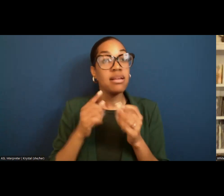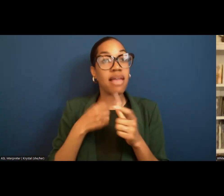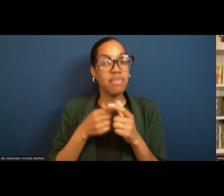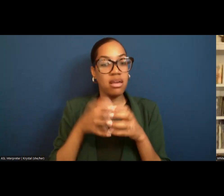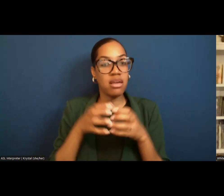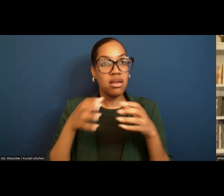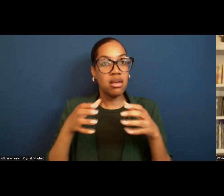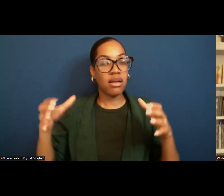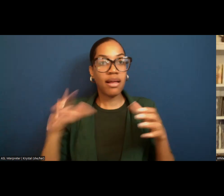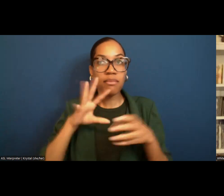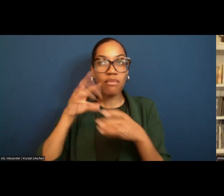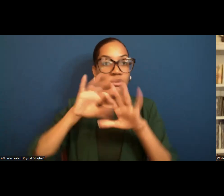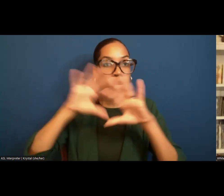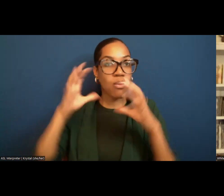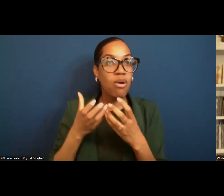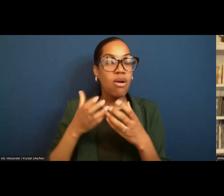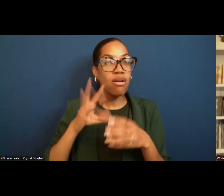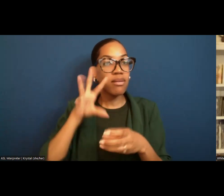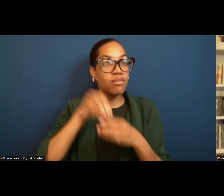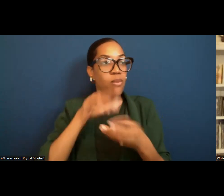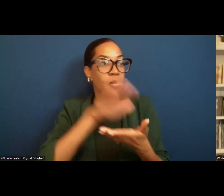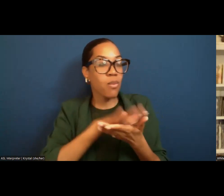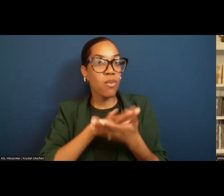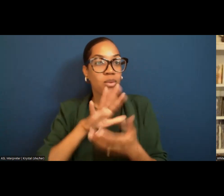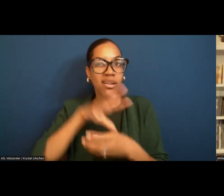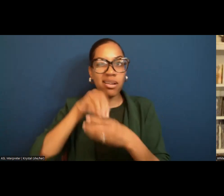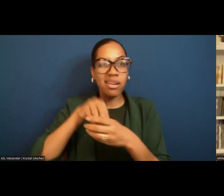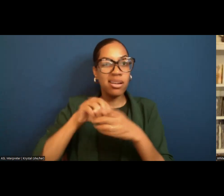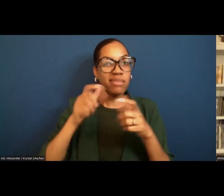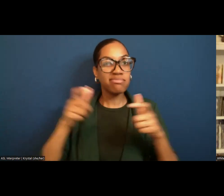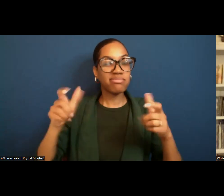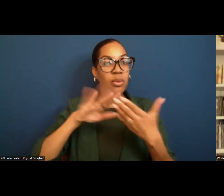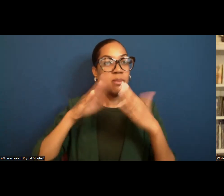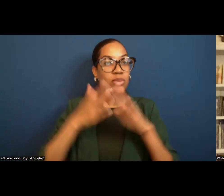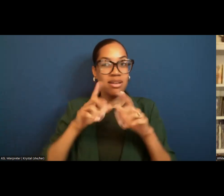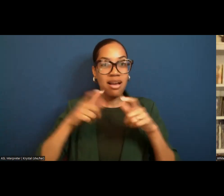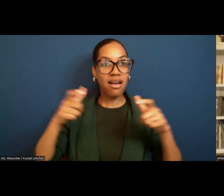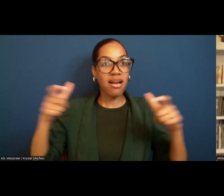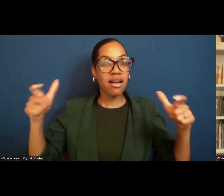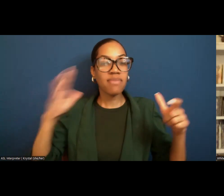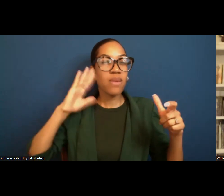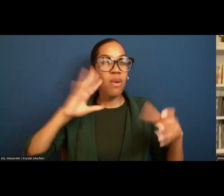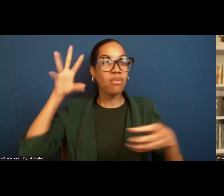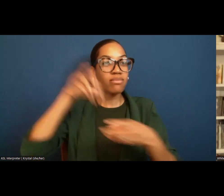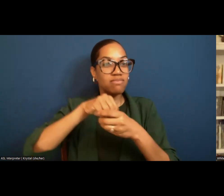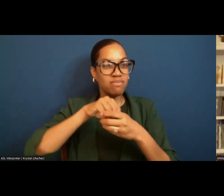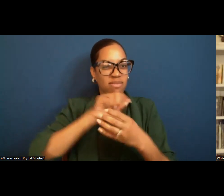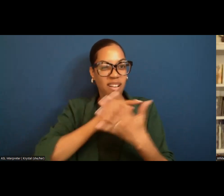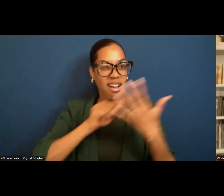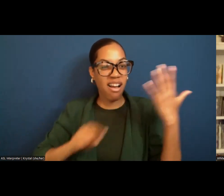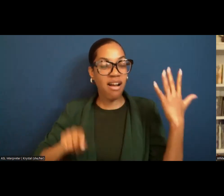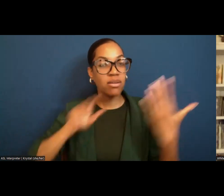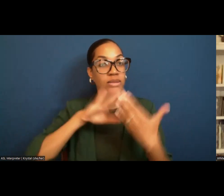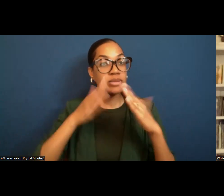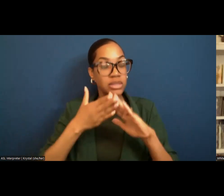educators are able to help them understand that they're part of an even larger group of people who have similar characteristics, physical